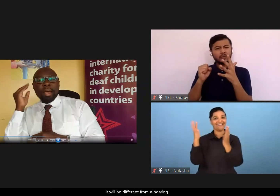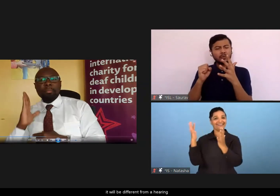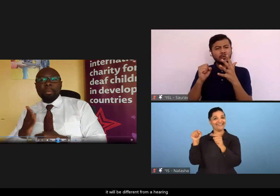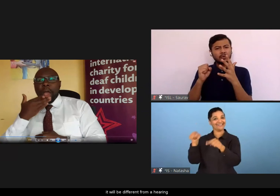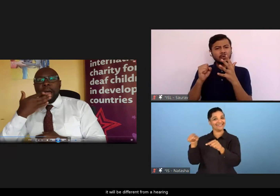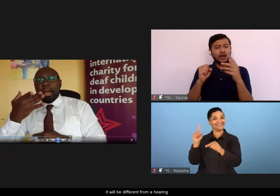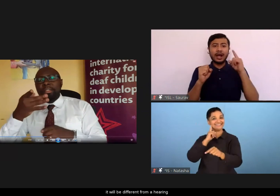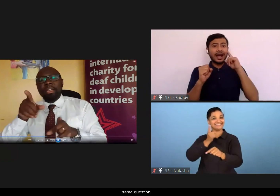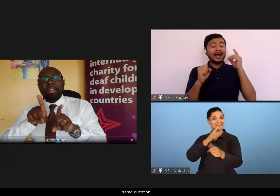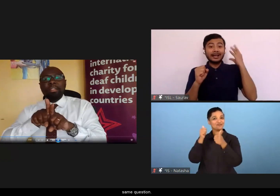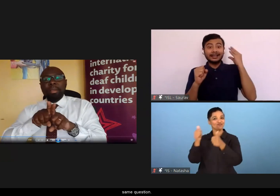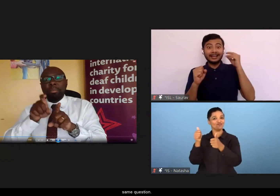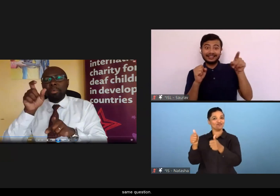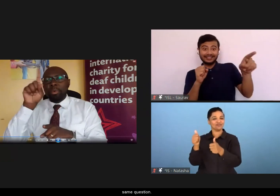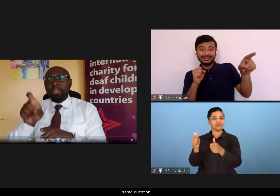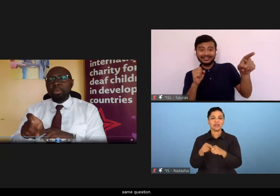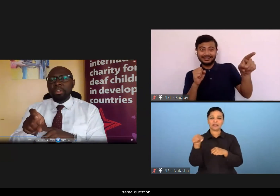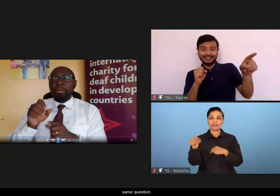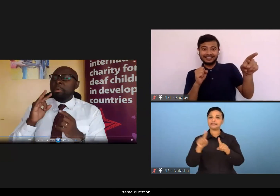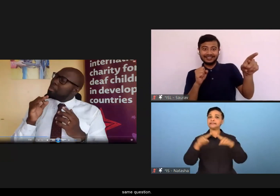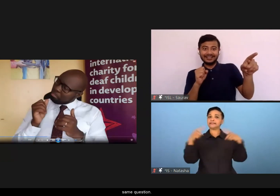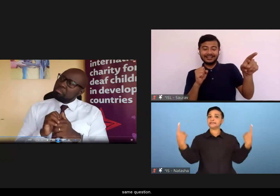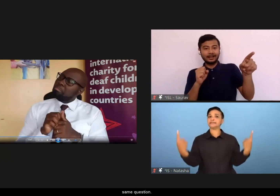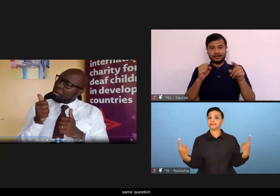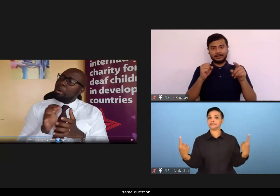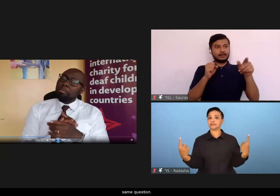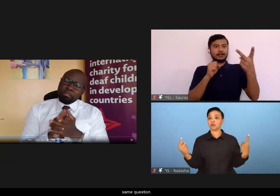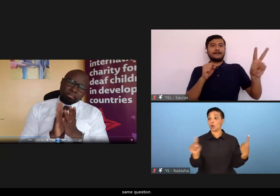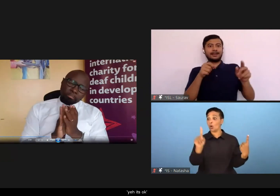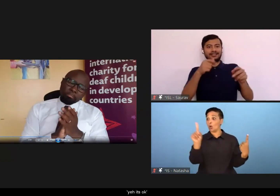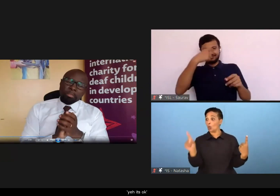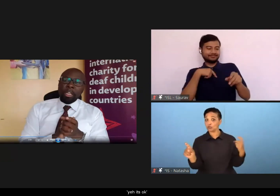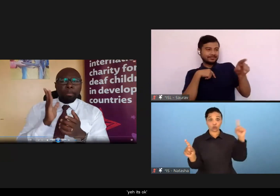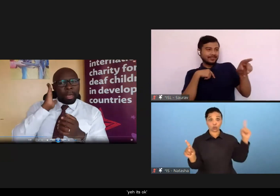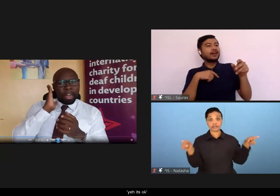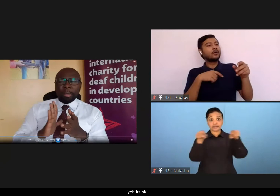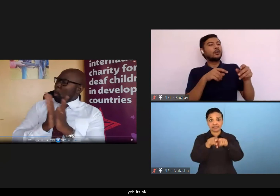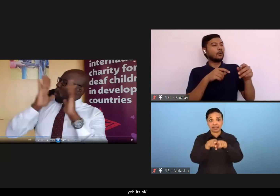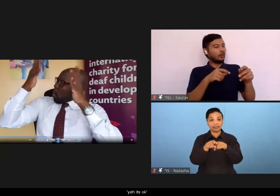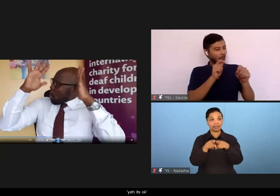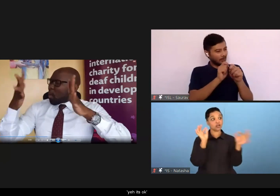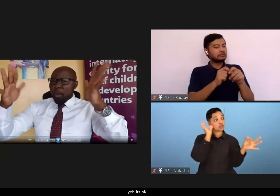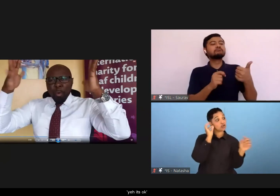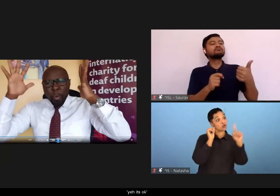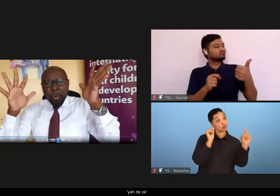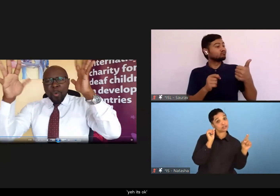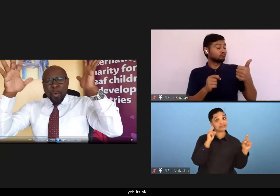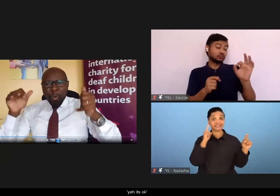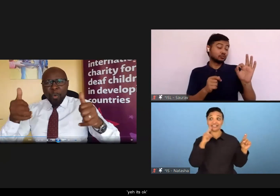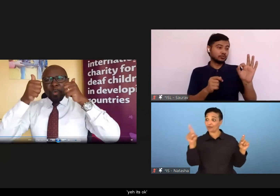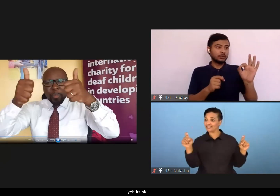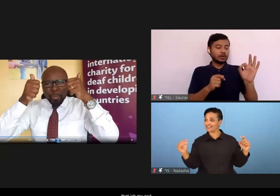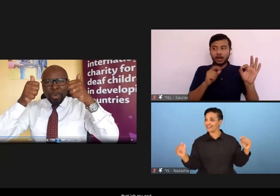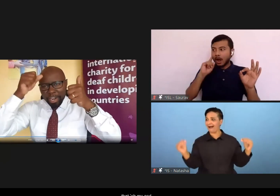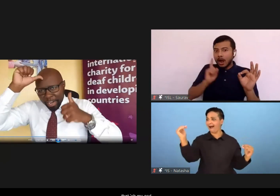It will be different from a hearing person answering the same question. They'll be like, yeah, it's okay. But when a deaf person does that,